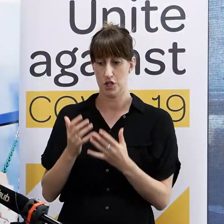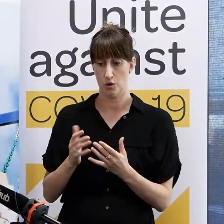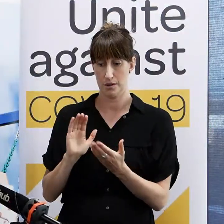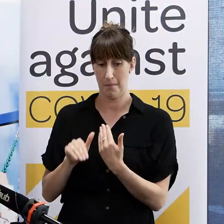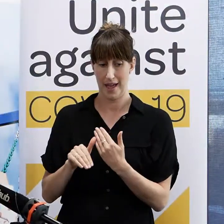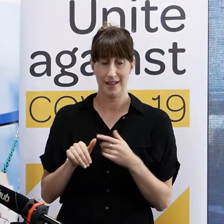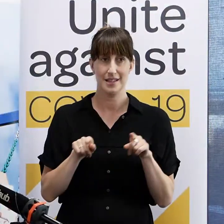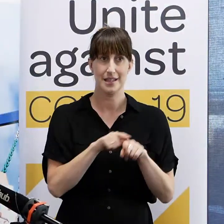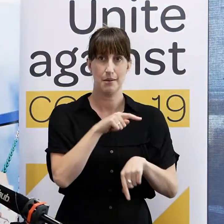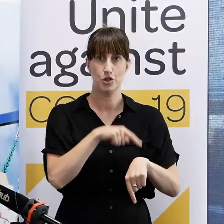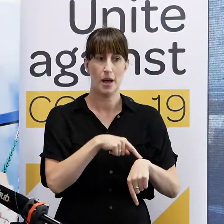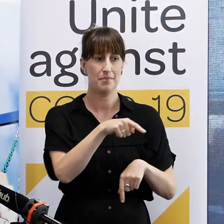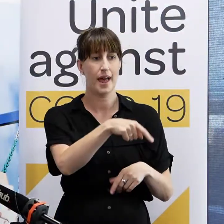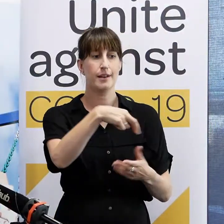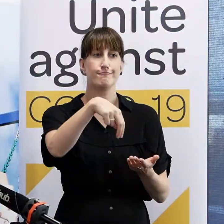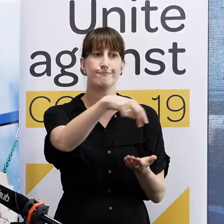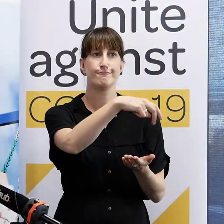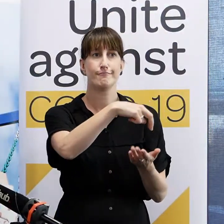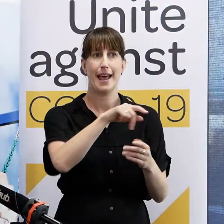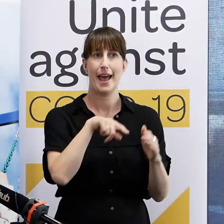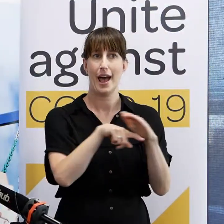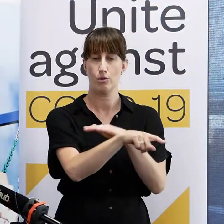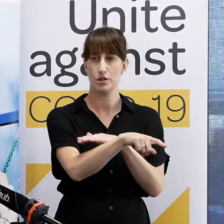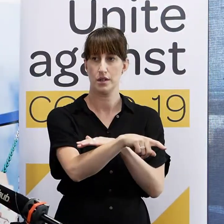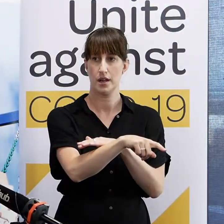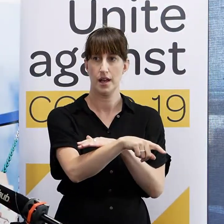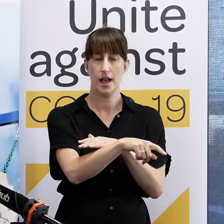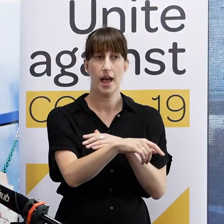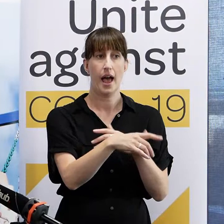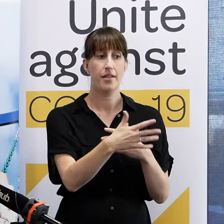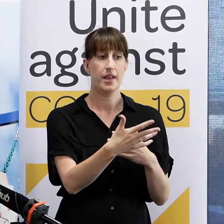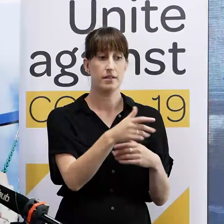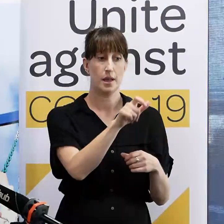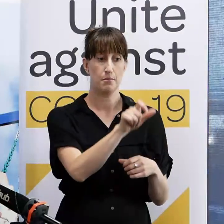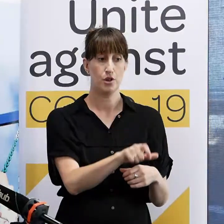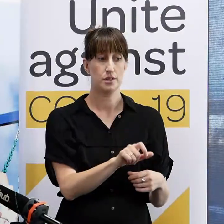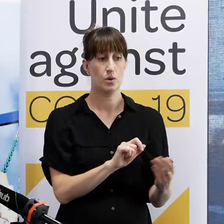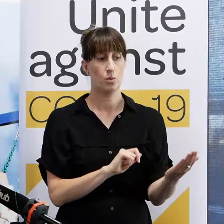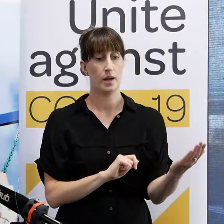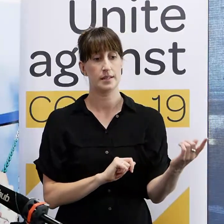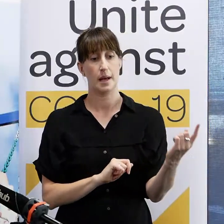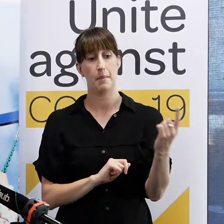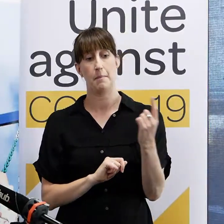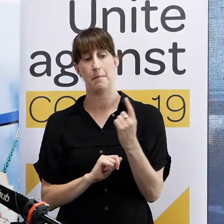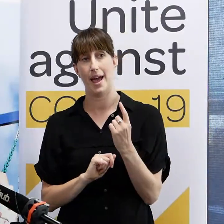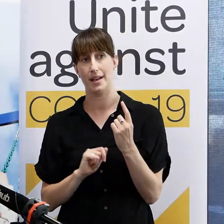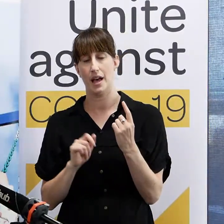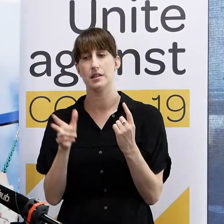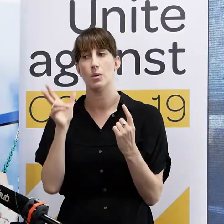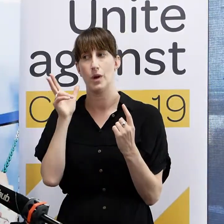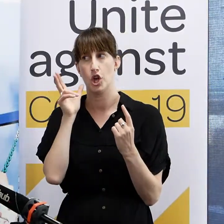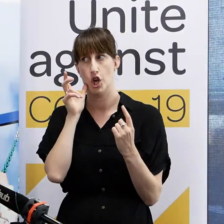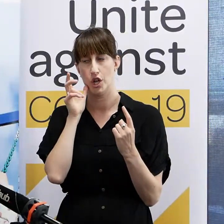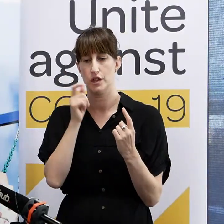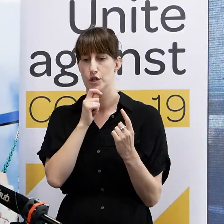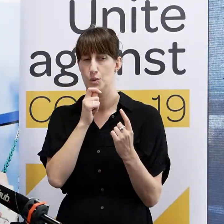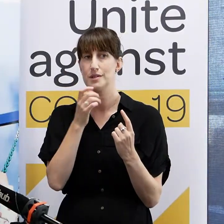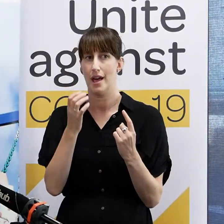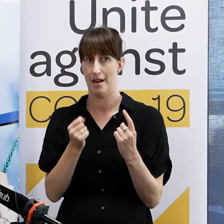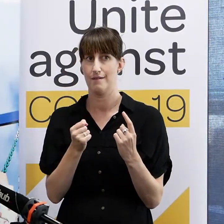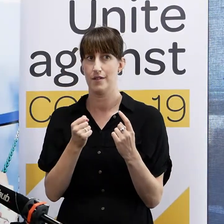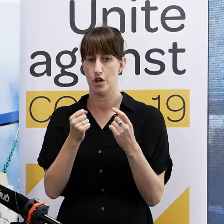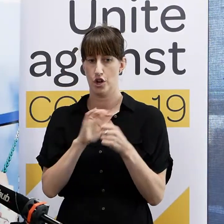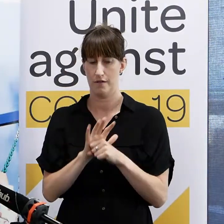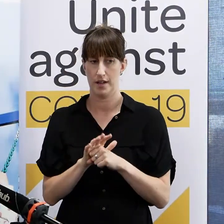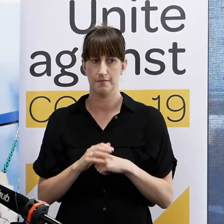walk, and that returnee was on the bus coming back to the facility when that notification was made. Are you going